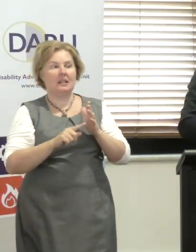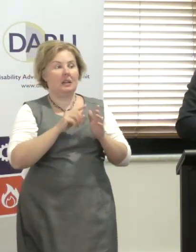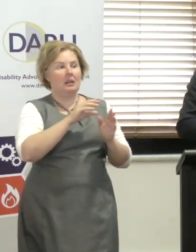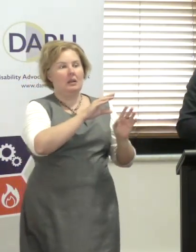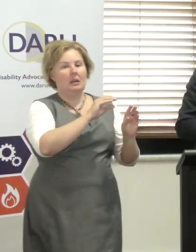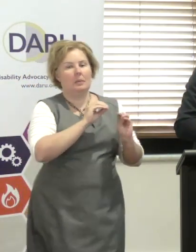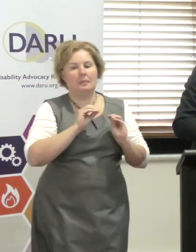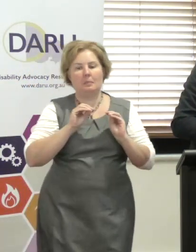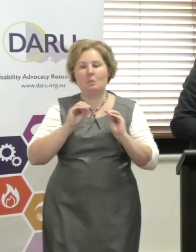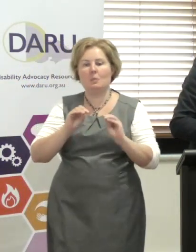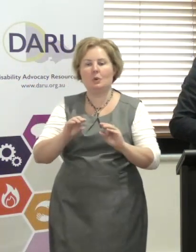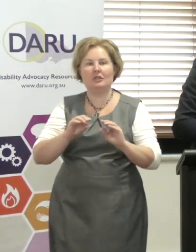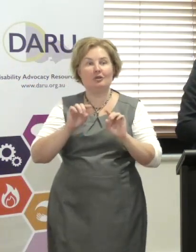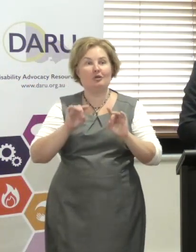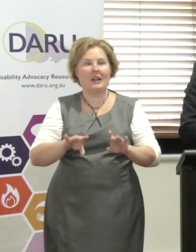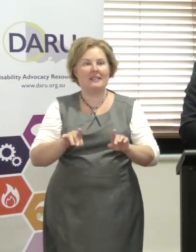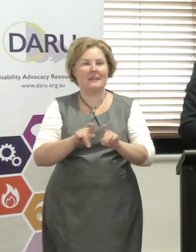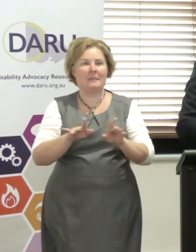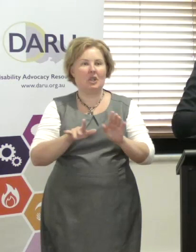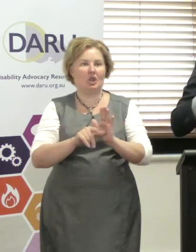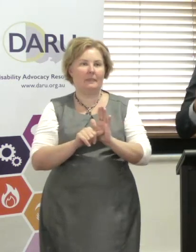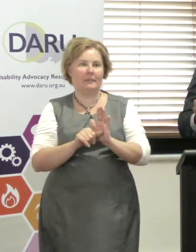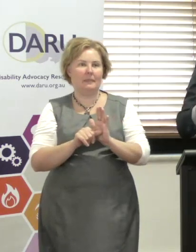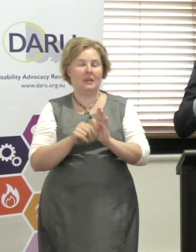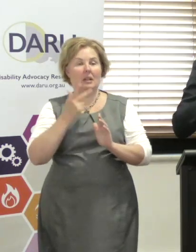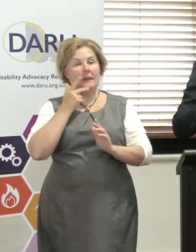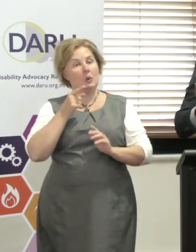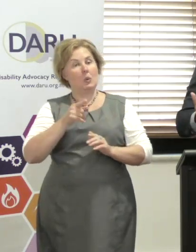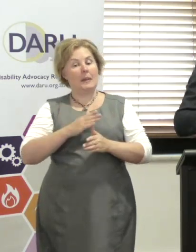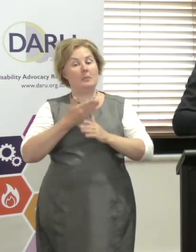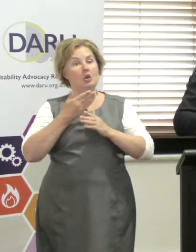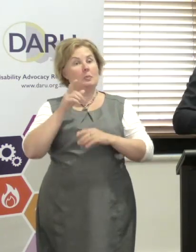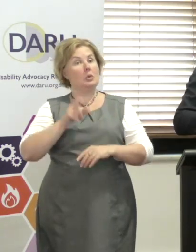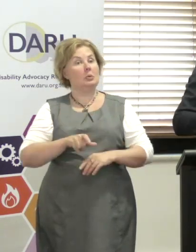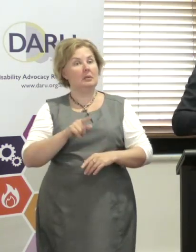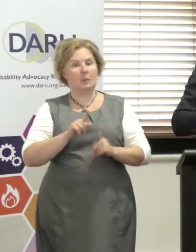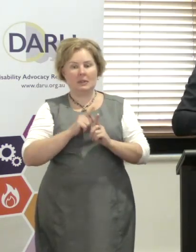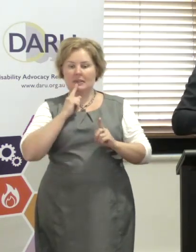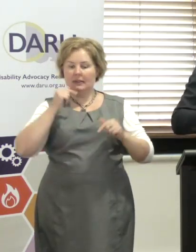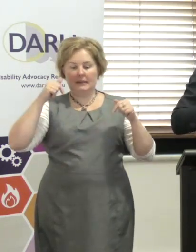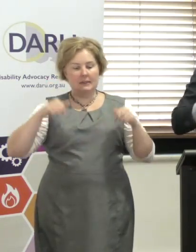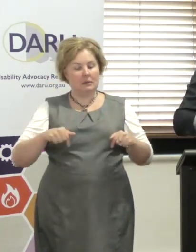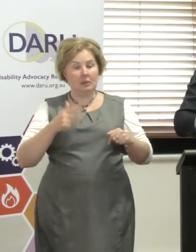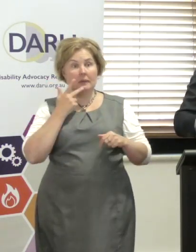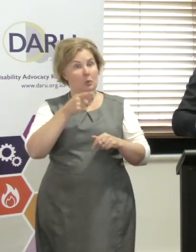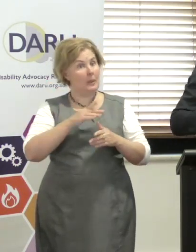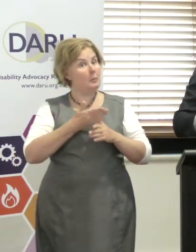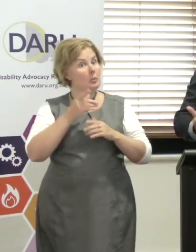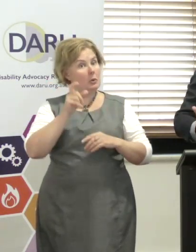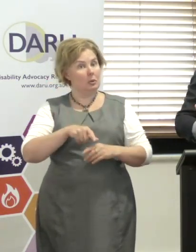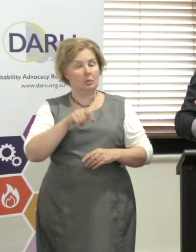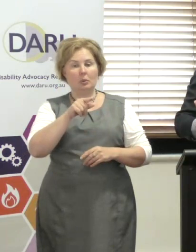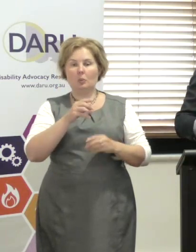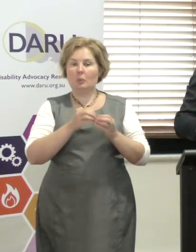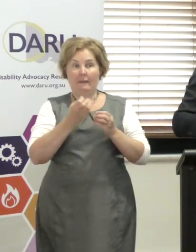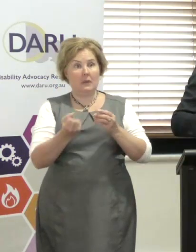to Australia at the same time. So if you're an Aboriginal, and what we say in here is saying, if you're an Aboriginal person and you're a person